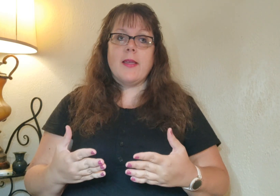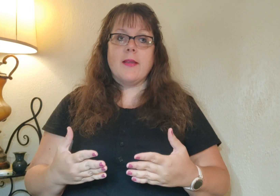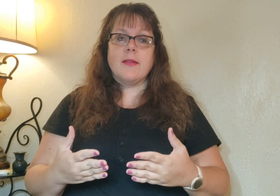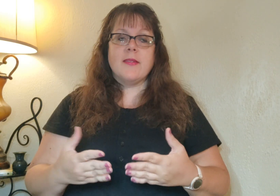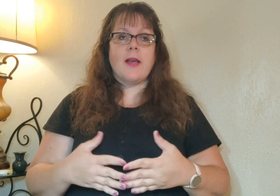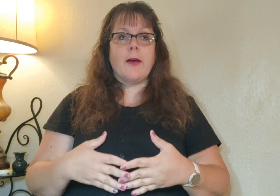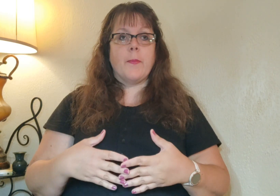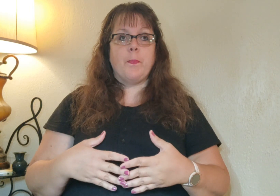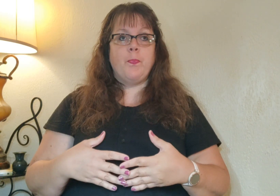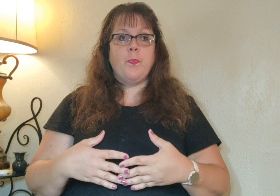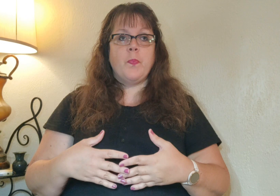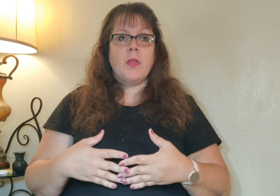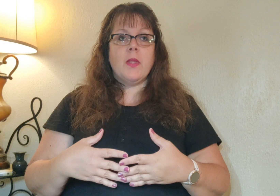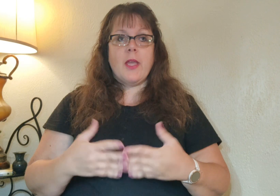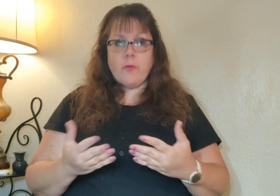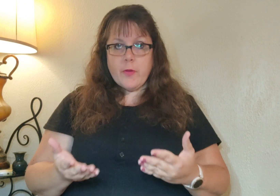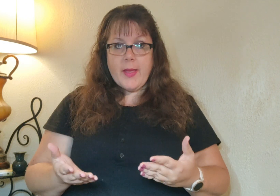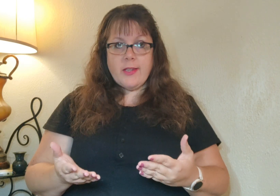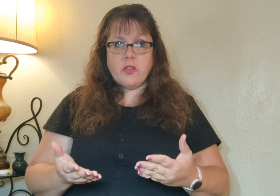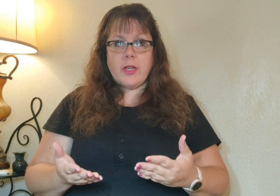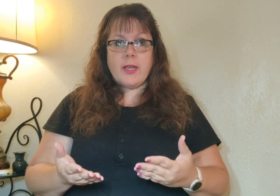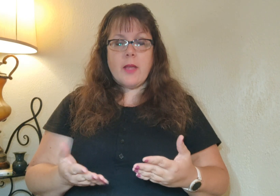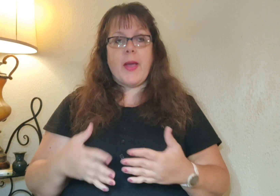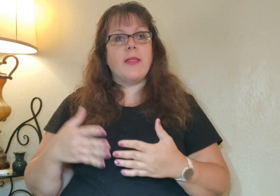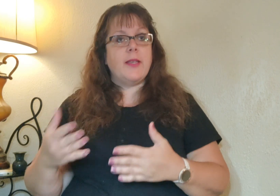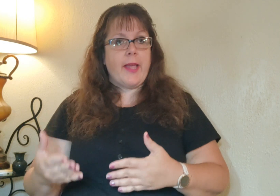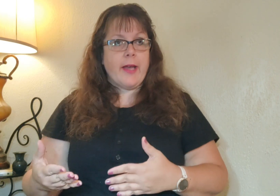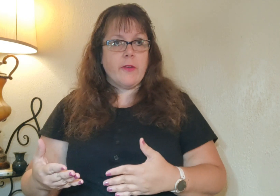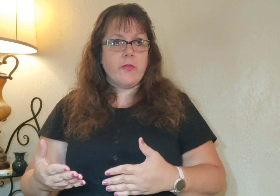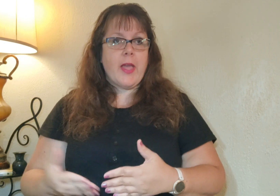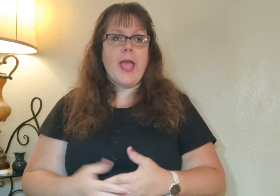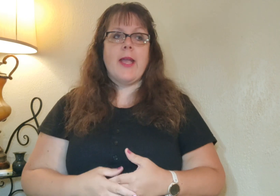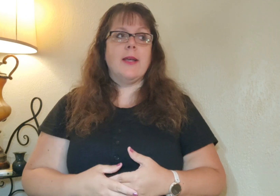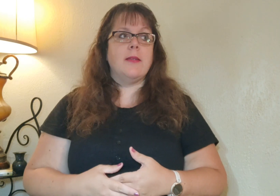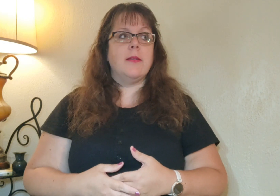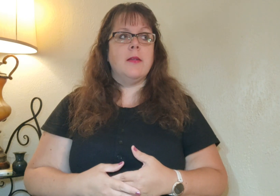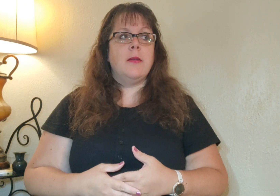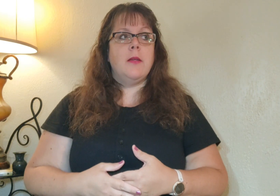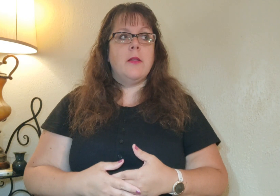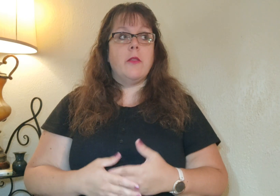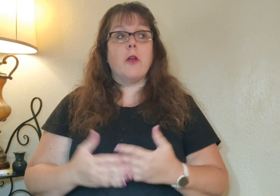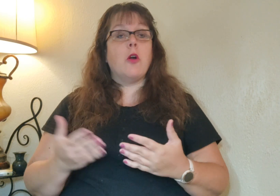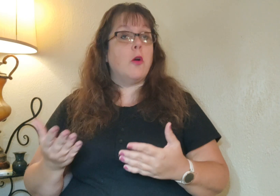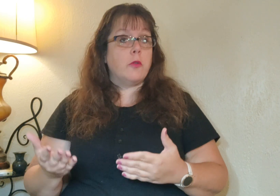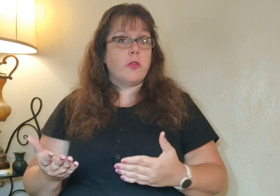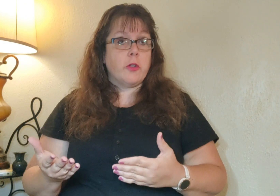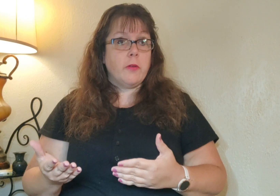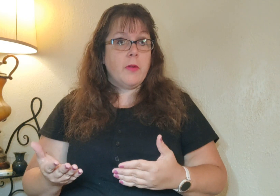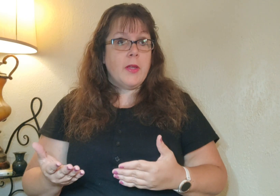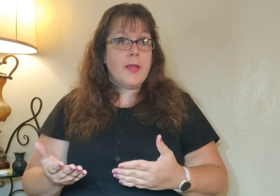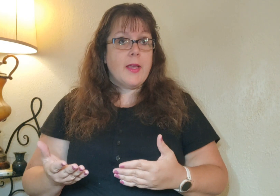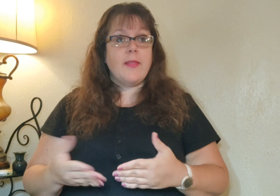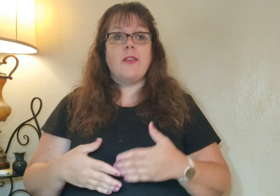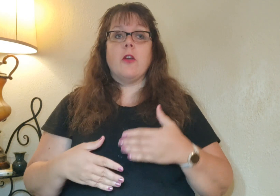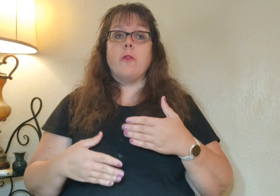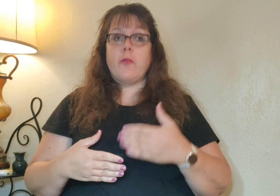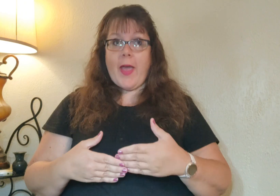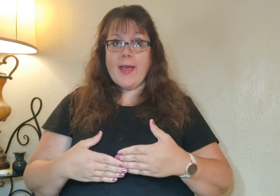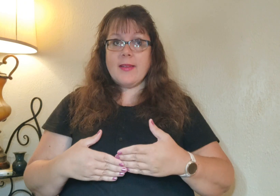posting some information about the deaf and their culture. And these are